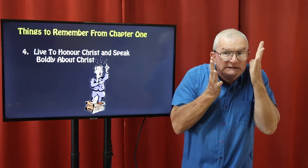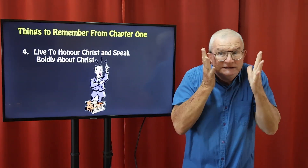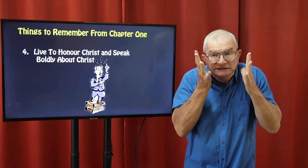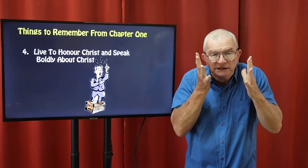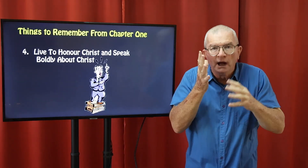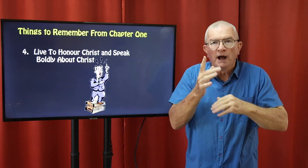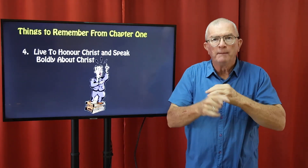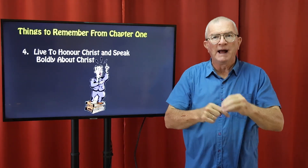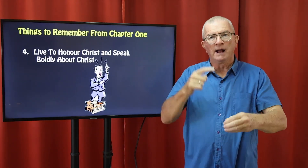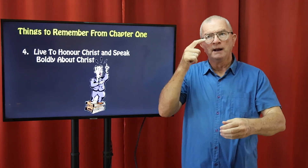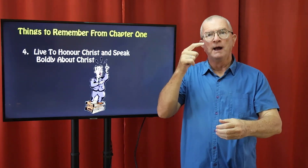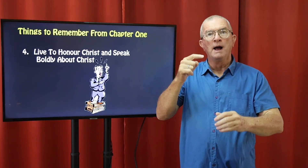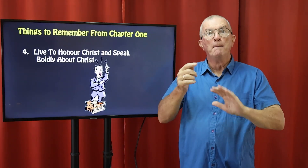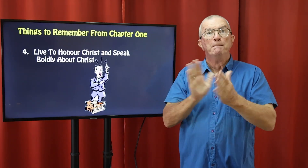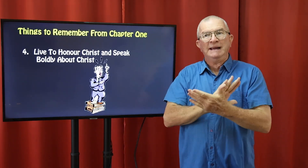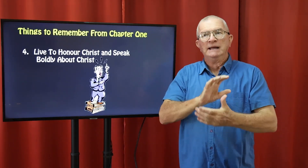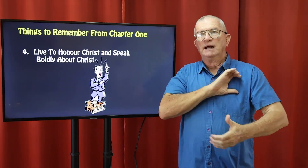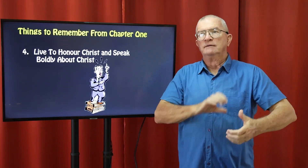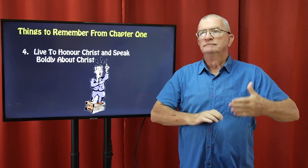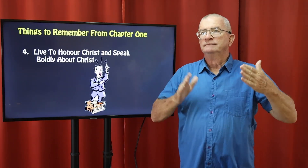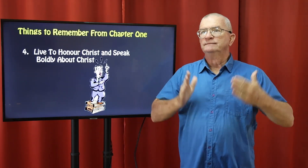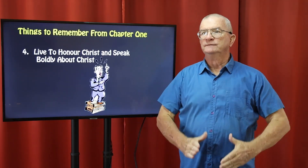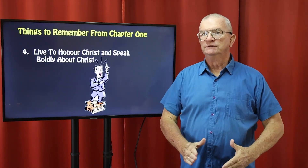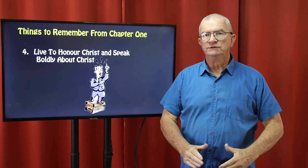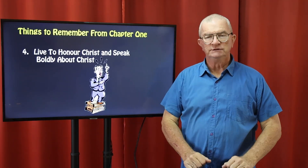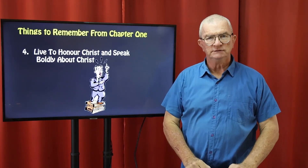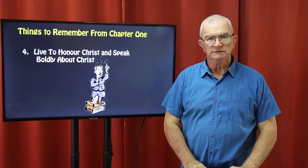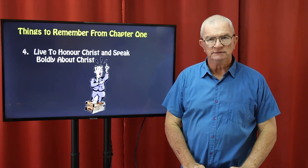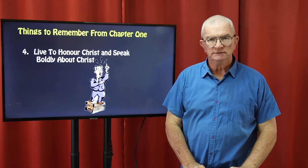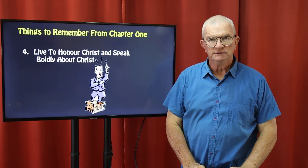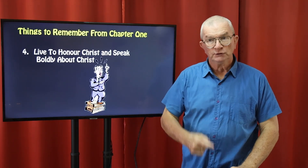We don't need to be ashamed about being a Christian,